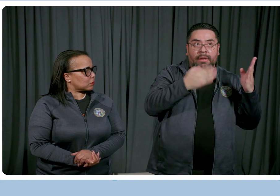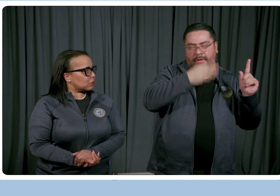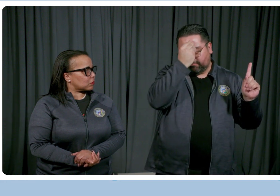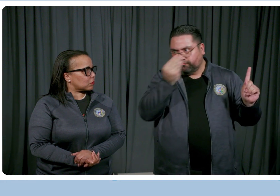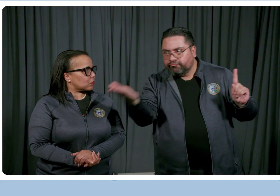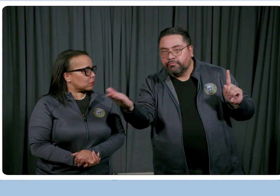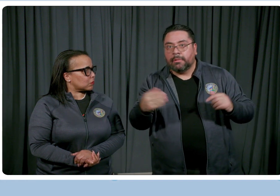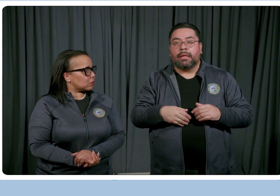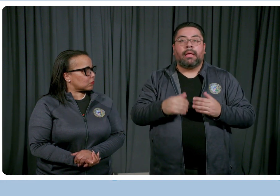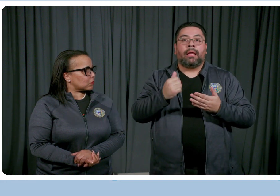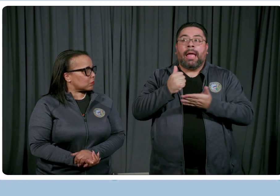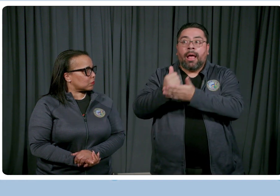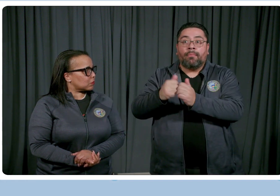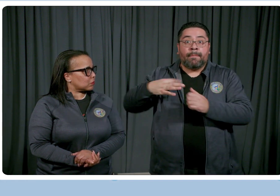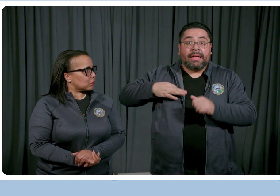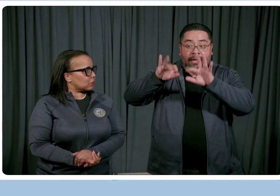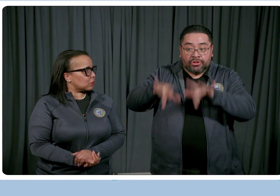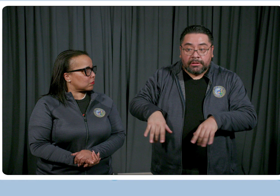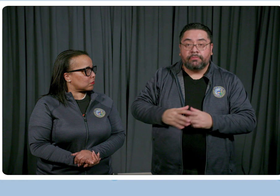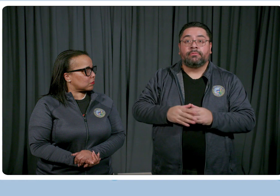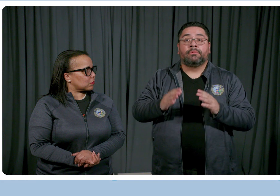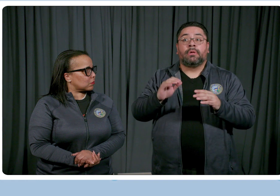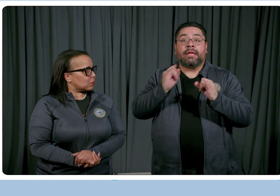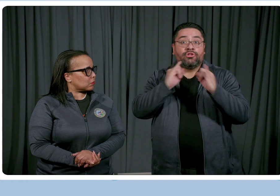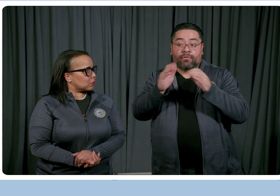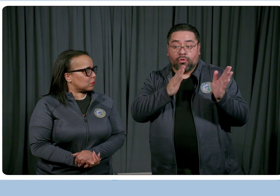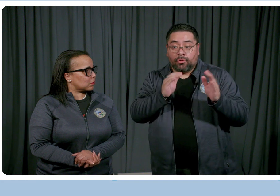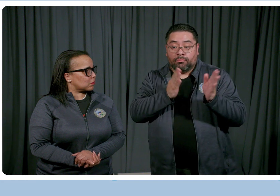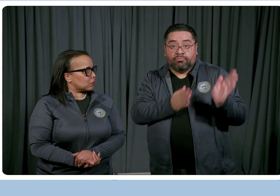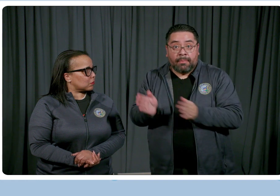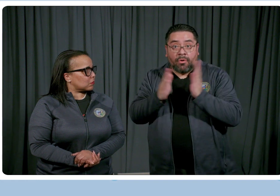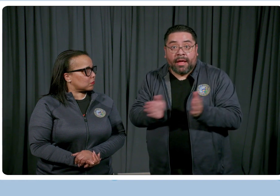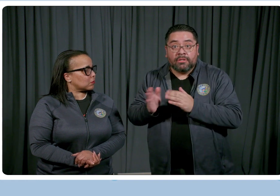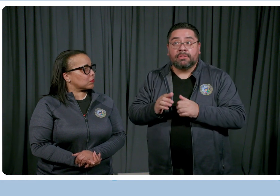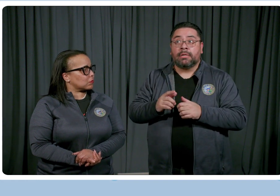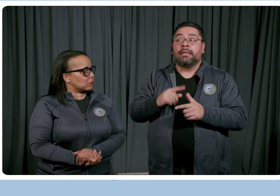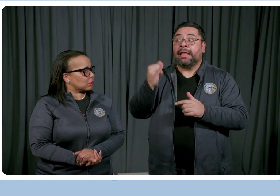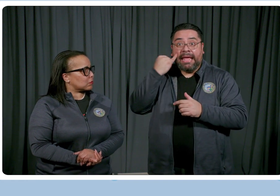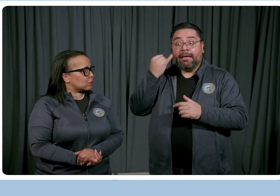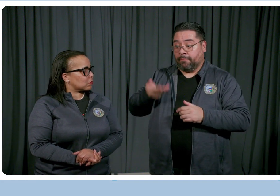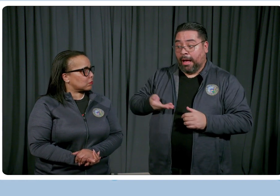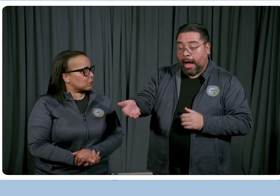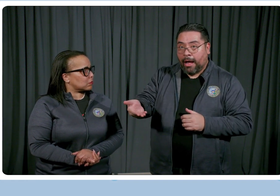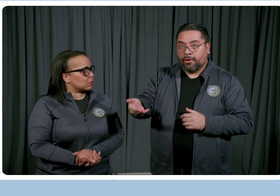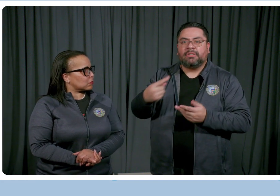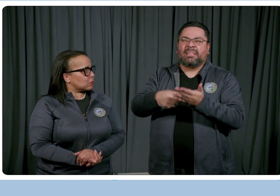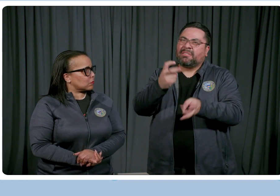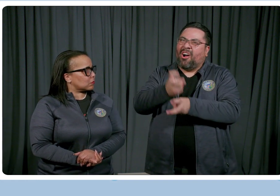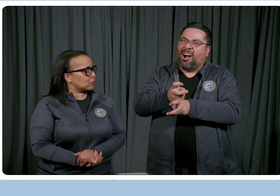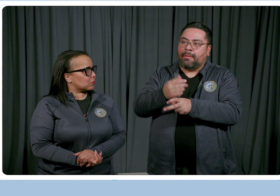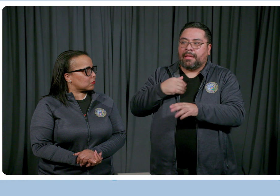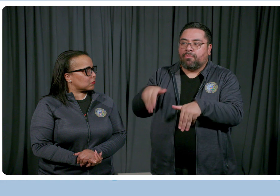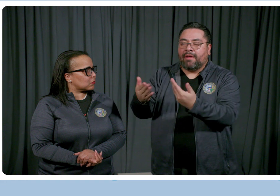when needed, and preparing for interviews. And then, of course, once they get the job, sometimes that's the hardest part, is keeping it.